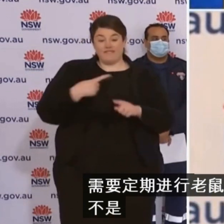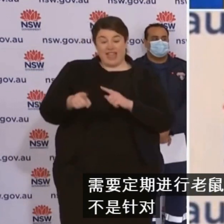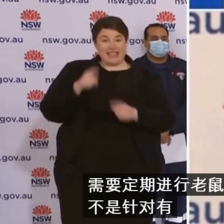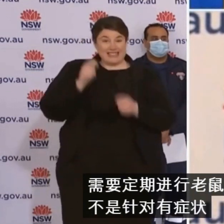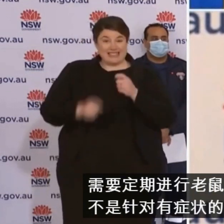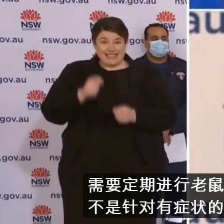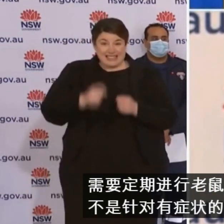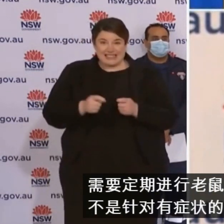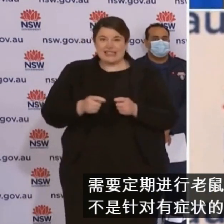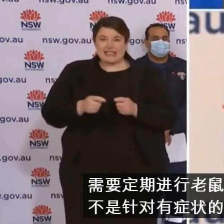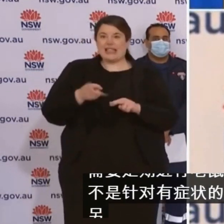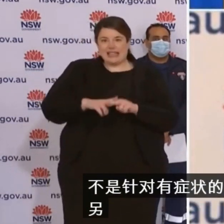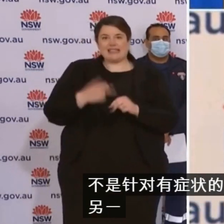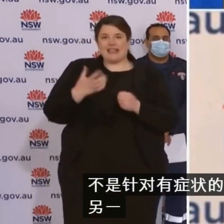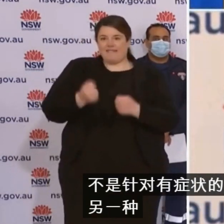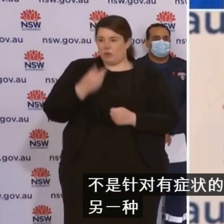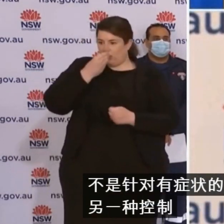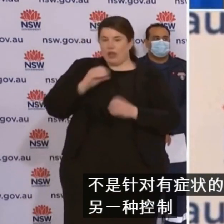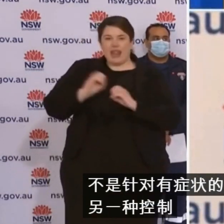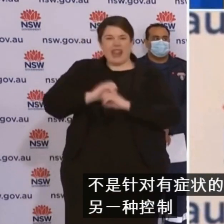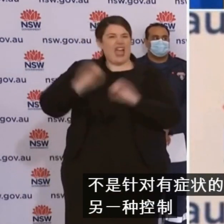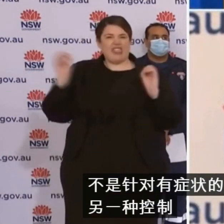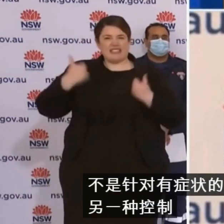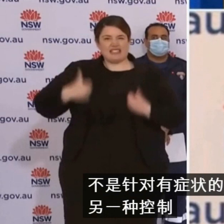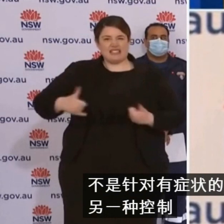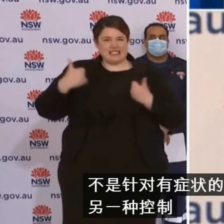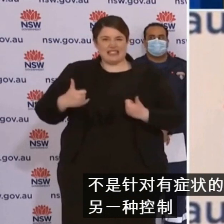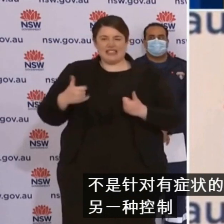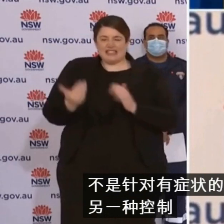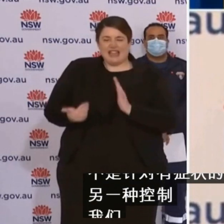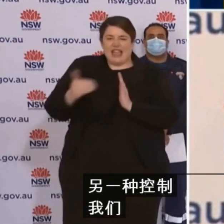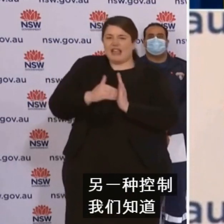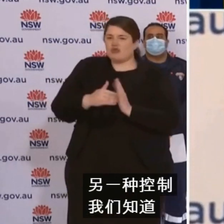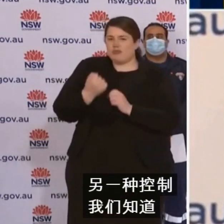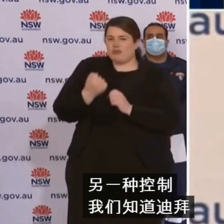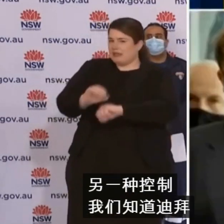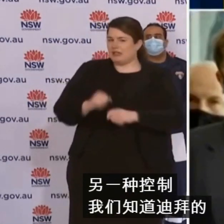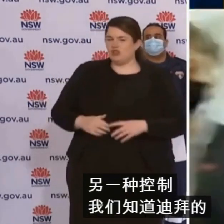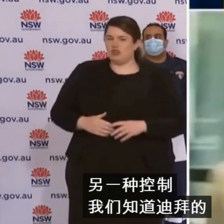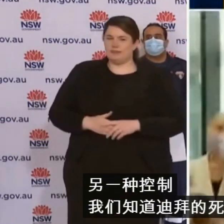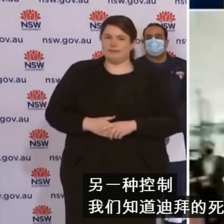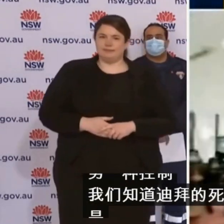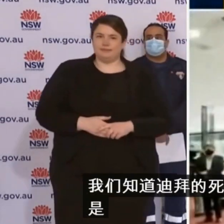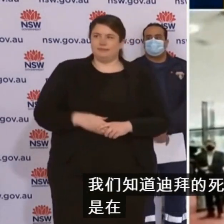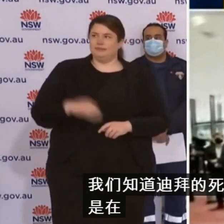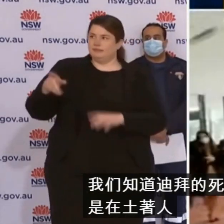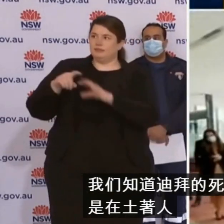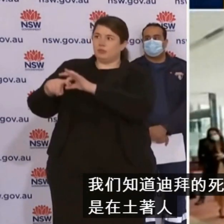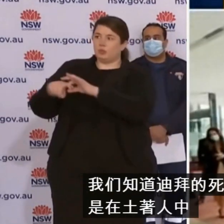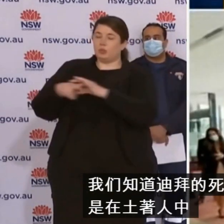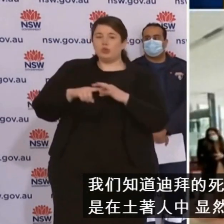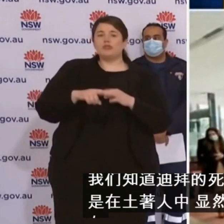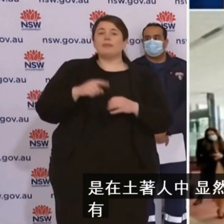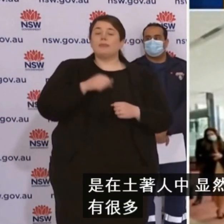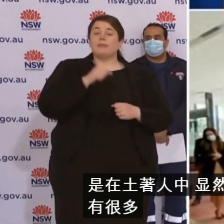is not for symptomatic people. It is basically another control. Dr. Chant, we understand that the death in Dubbo was in an Indigenous